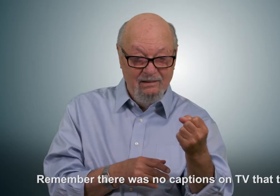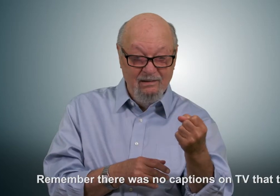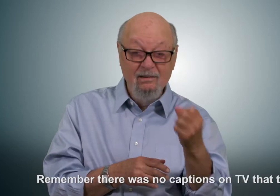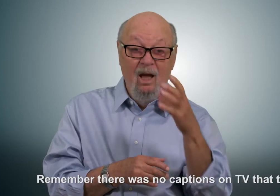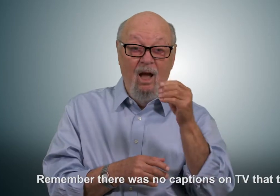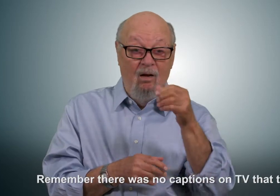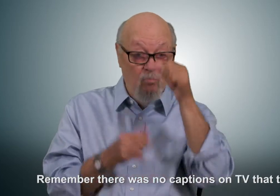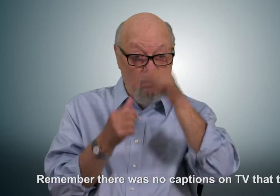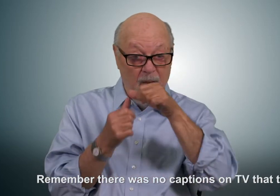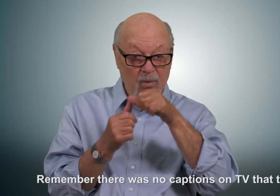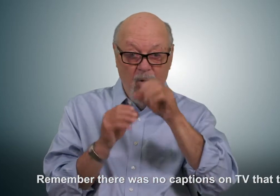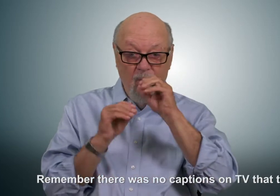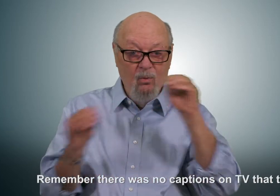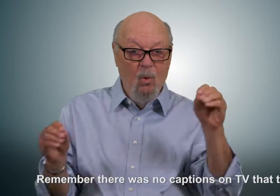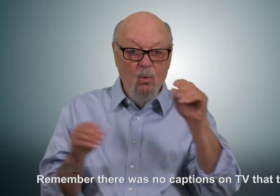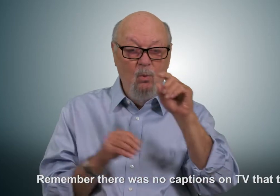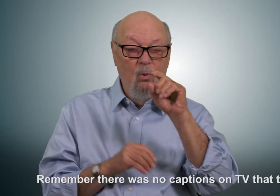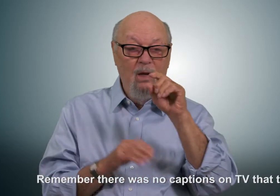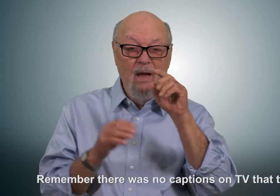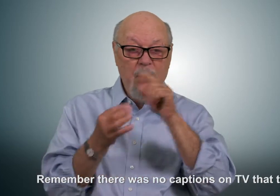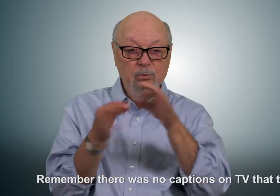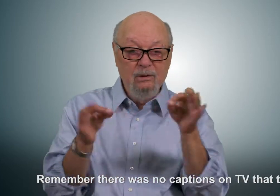Remember, there were no captions on TV at that time.